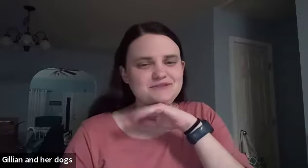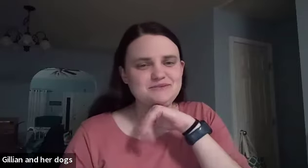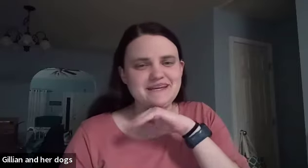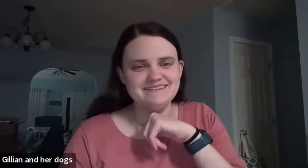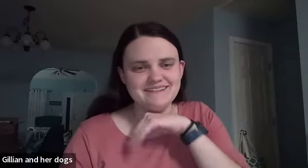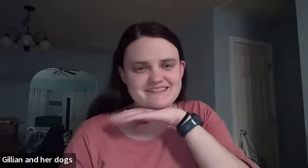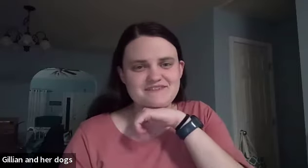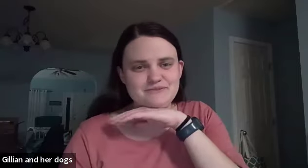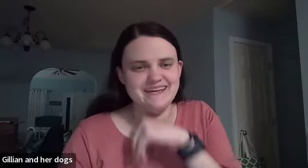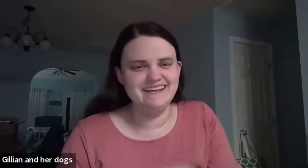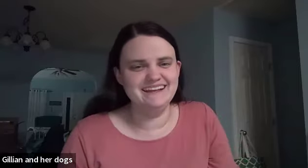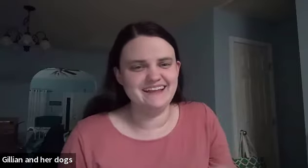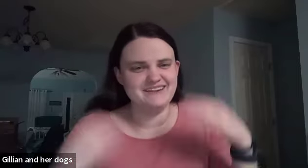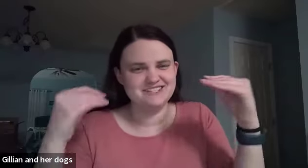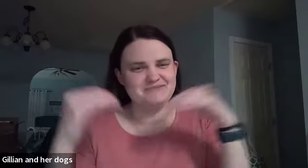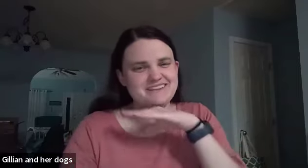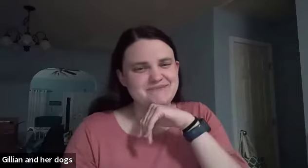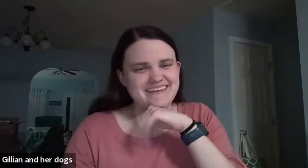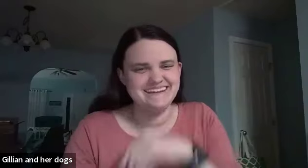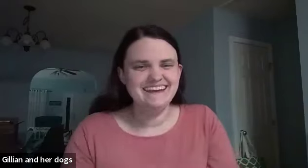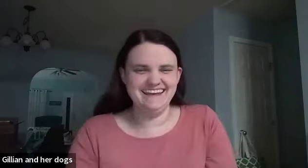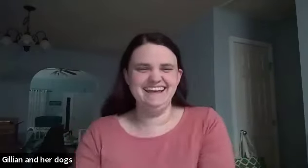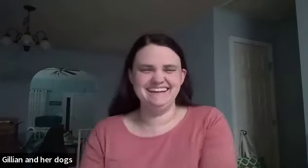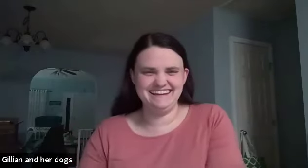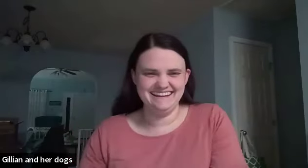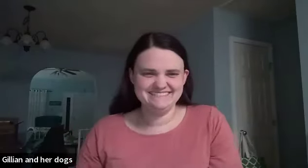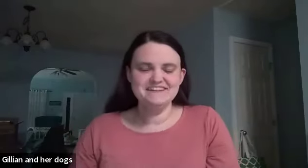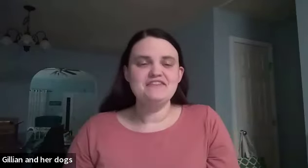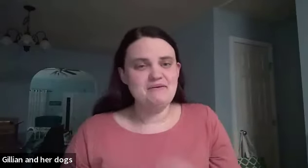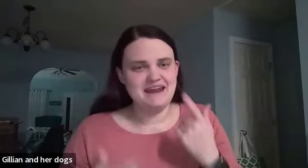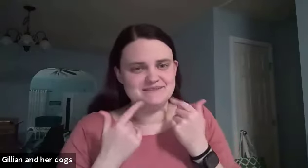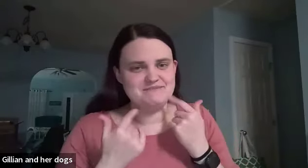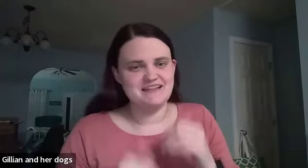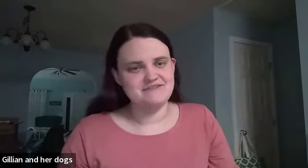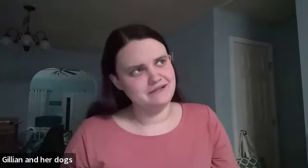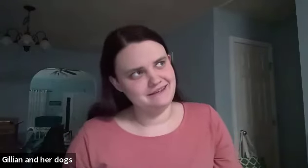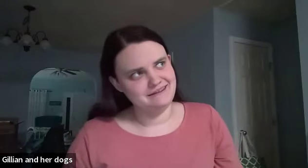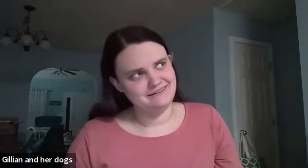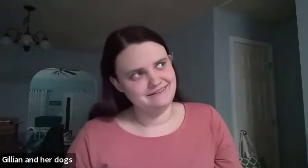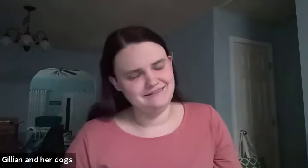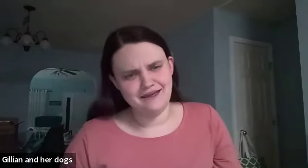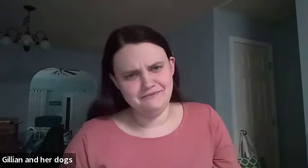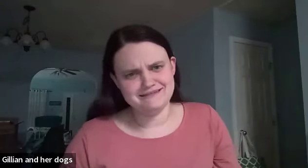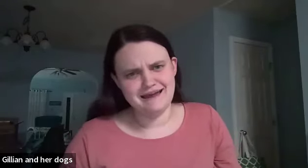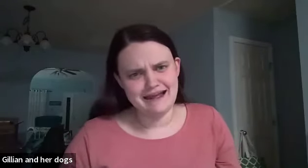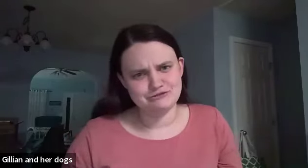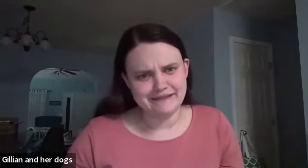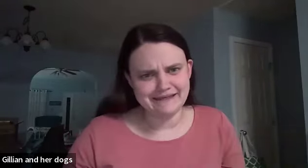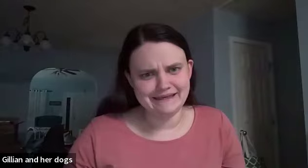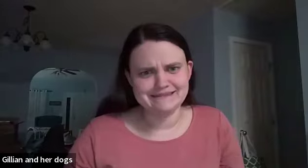do pig, like the sign for pig. Like I went shopping at the pig. That one has made me laugh. I'm like, no, it's not an actual pig. It's